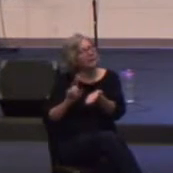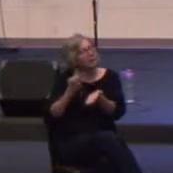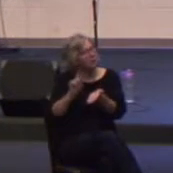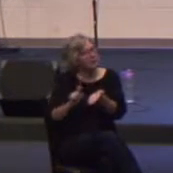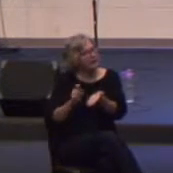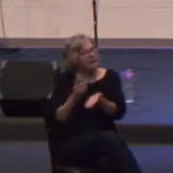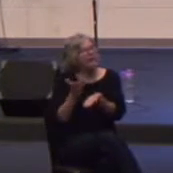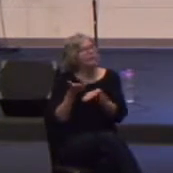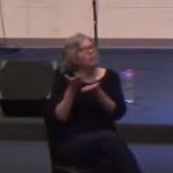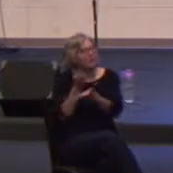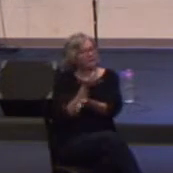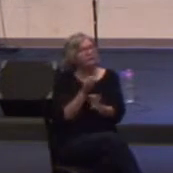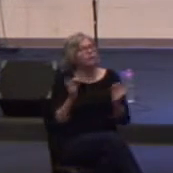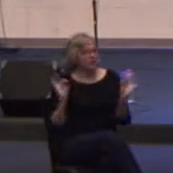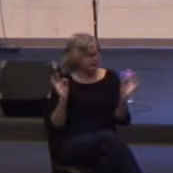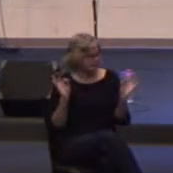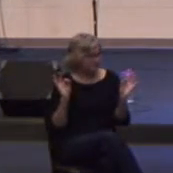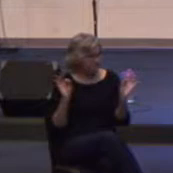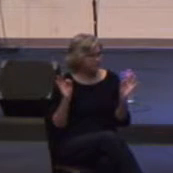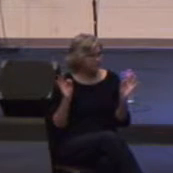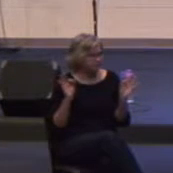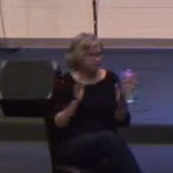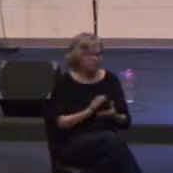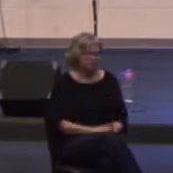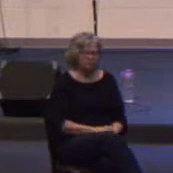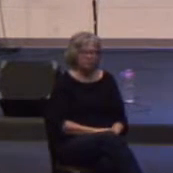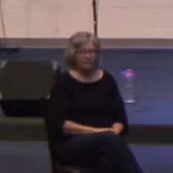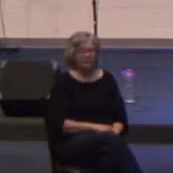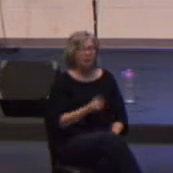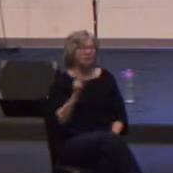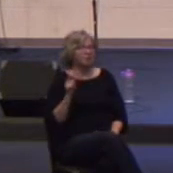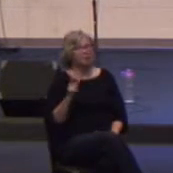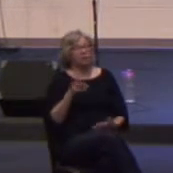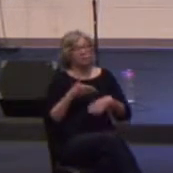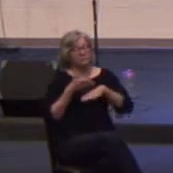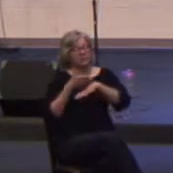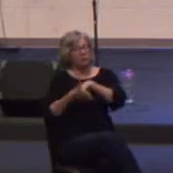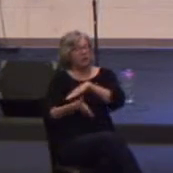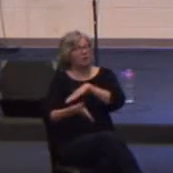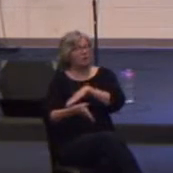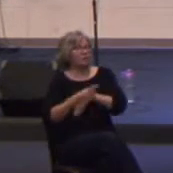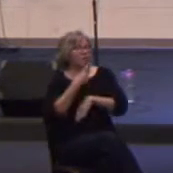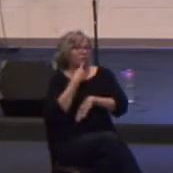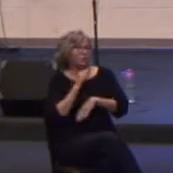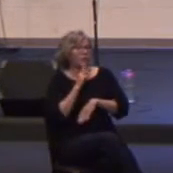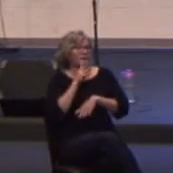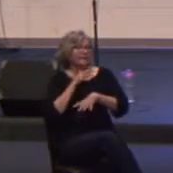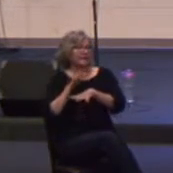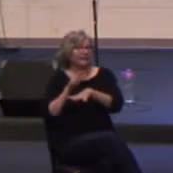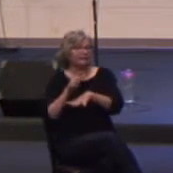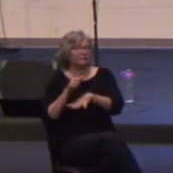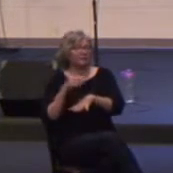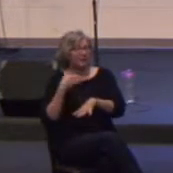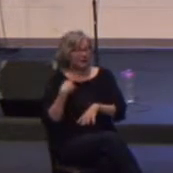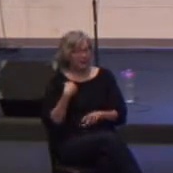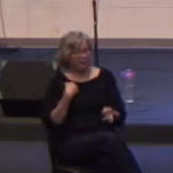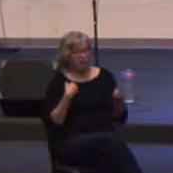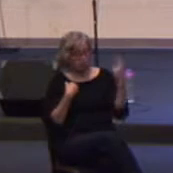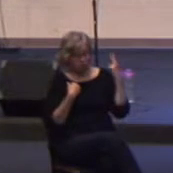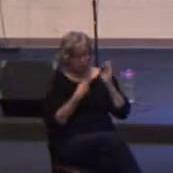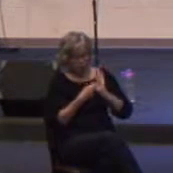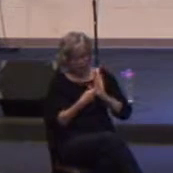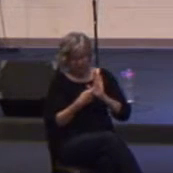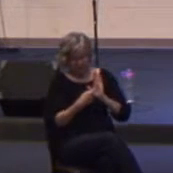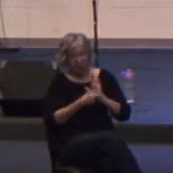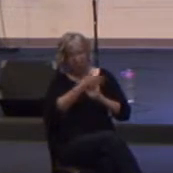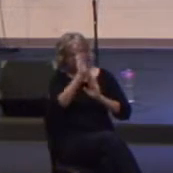to God's people. And then right after they cross the Red Sea, right after they've had not one, but two demonstrations of God's power and provision